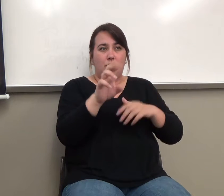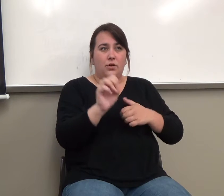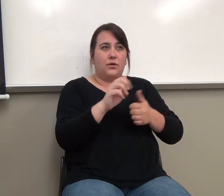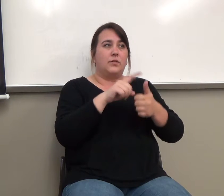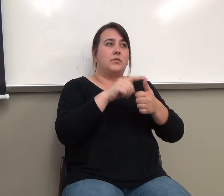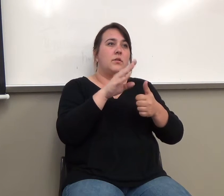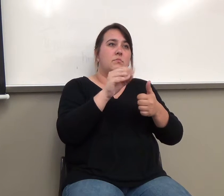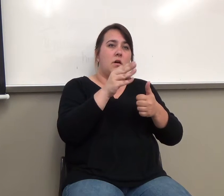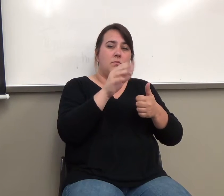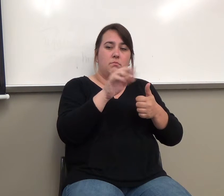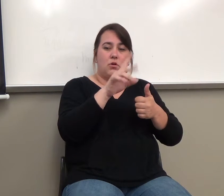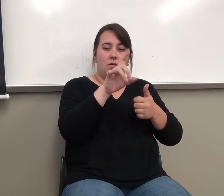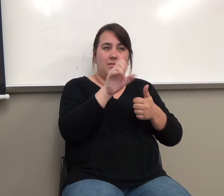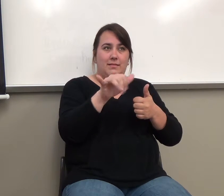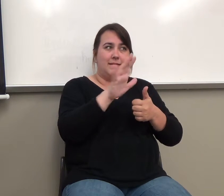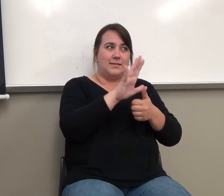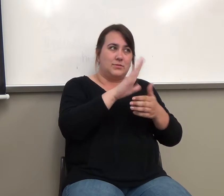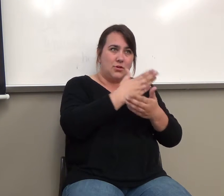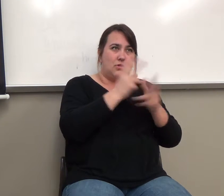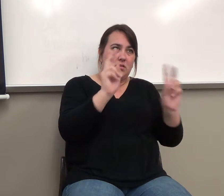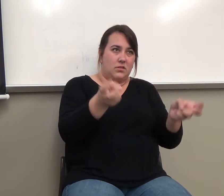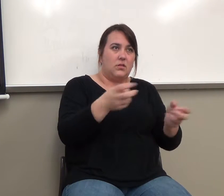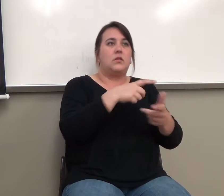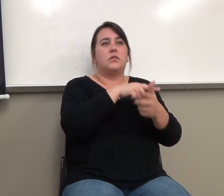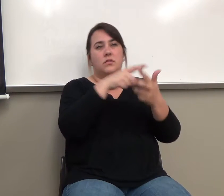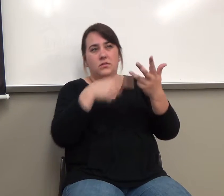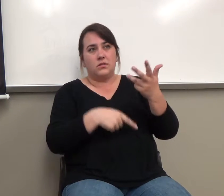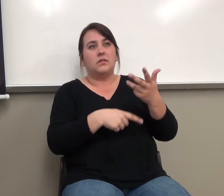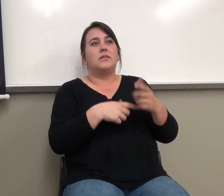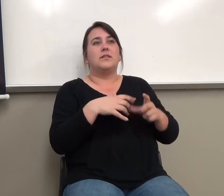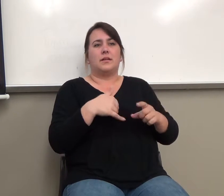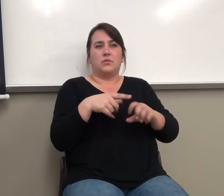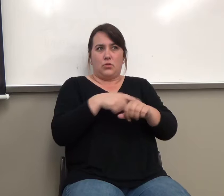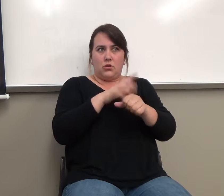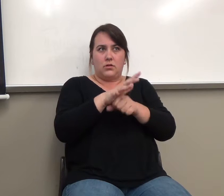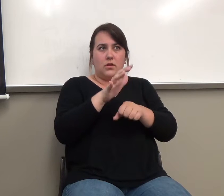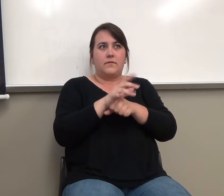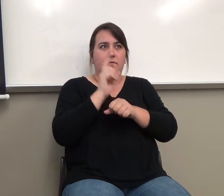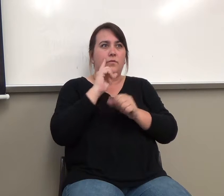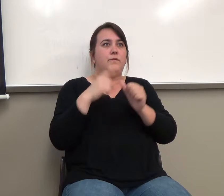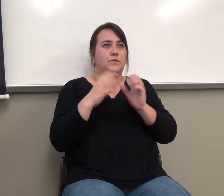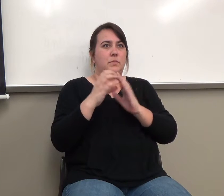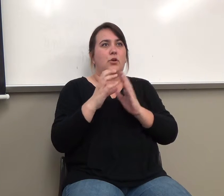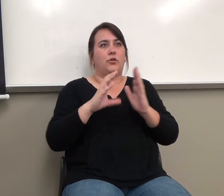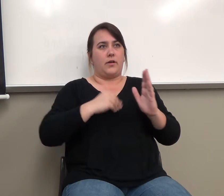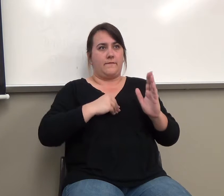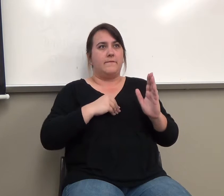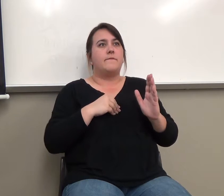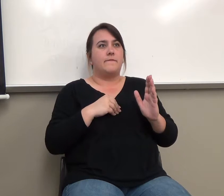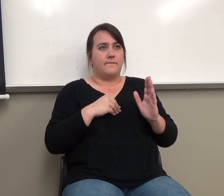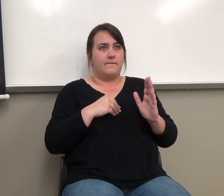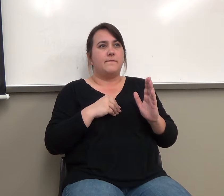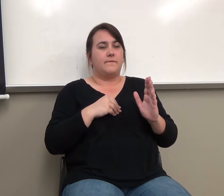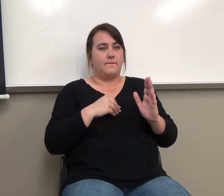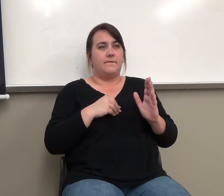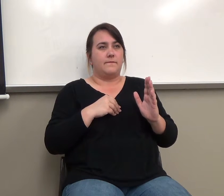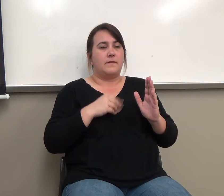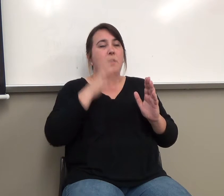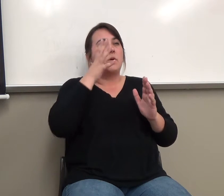we work on exploding this out, we really are looking at, and we're going to work on expanding the introduction later